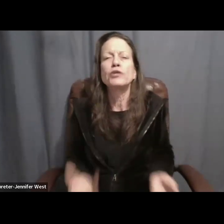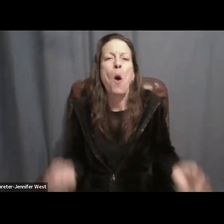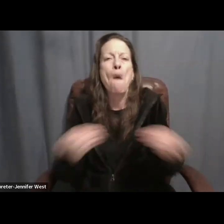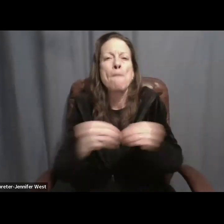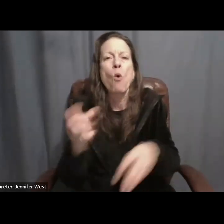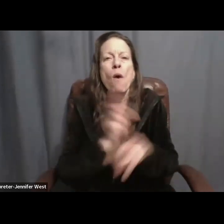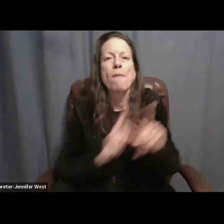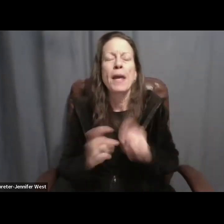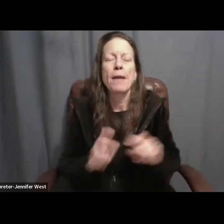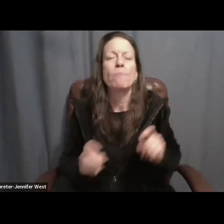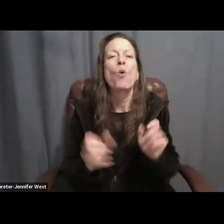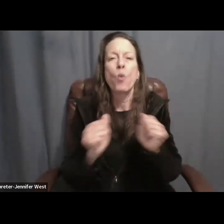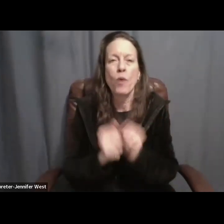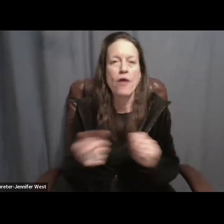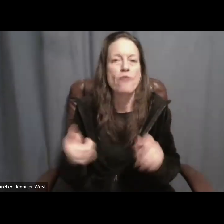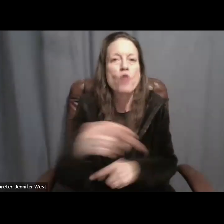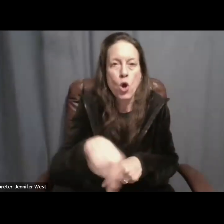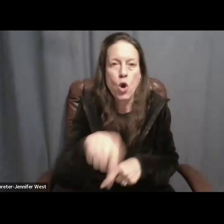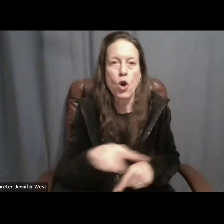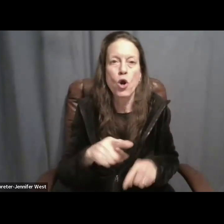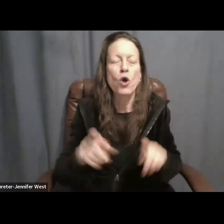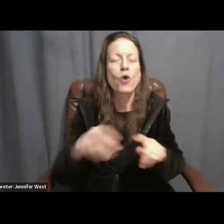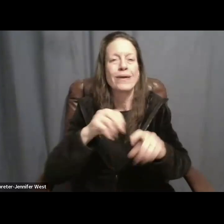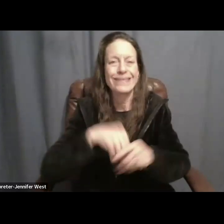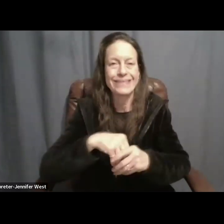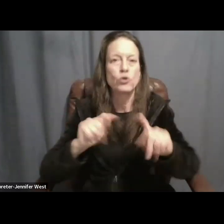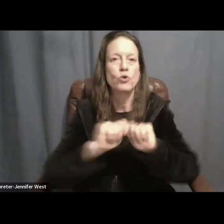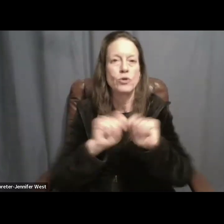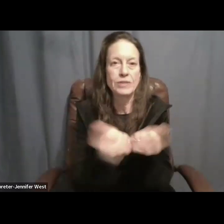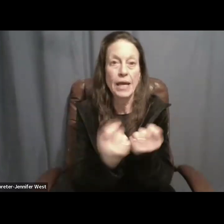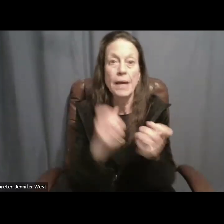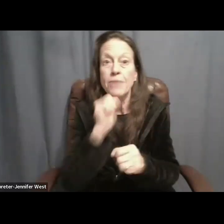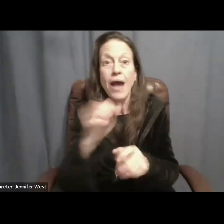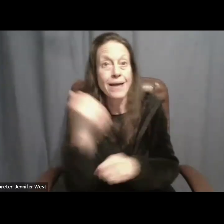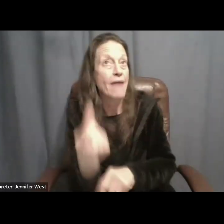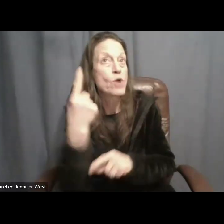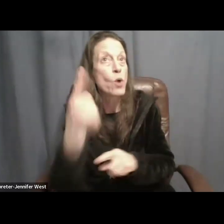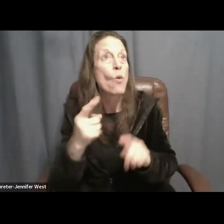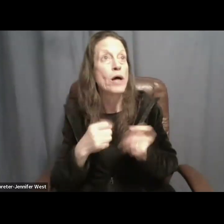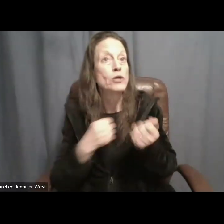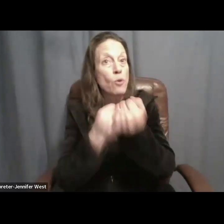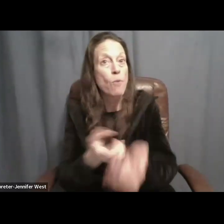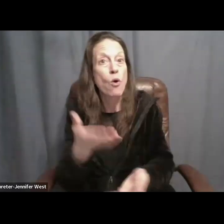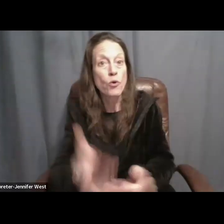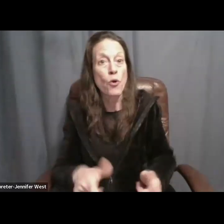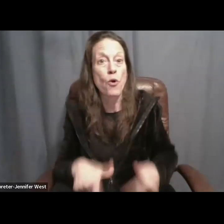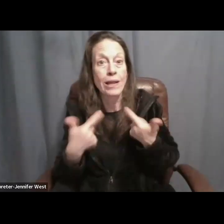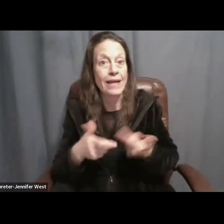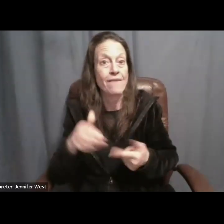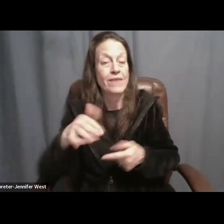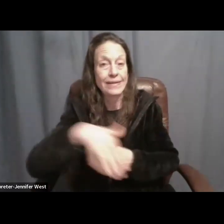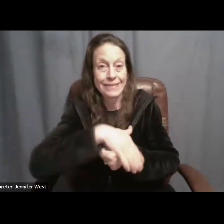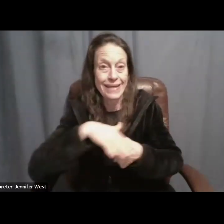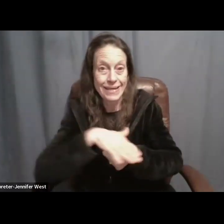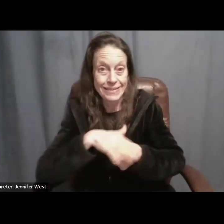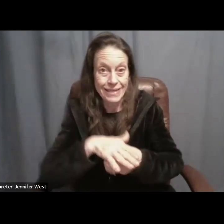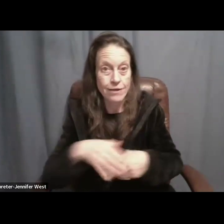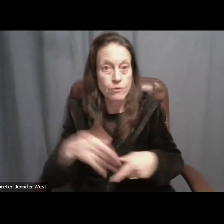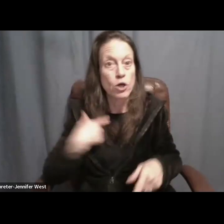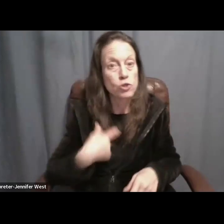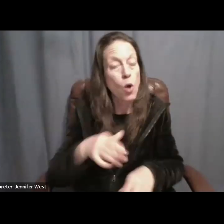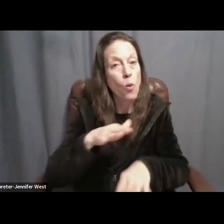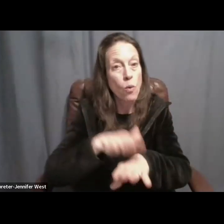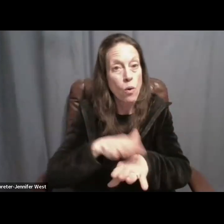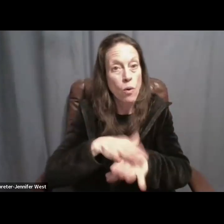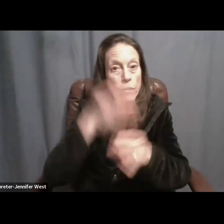her. Not all of the people who support her live in this area, but that's one thing you need to think about as